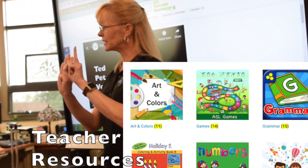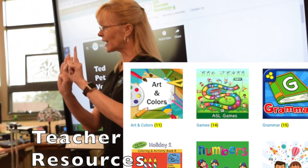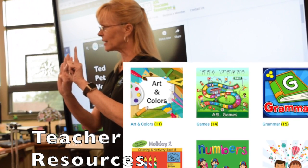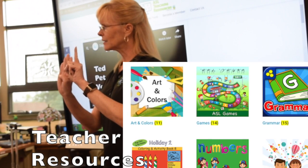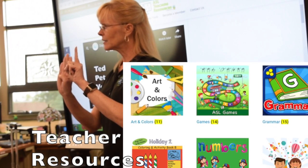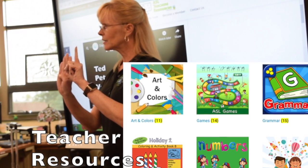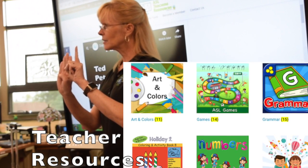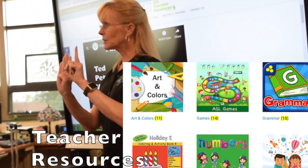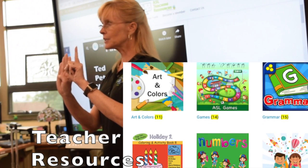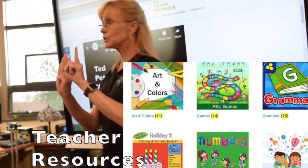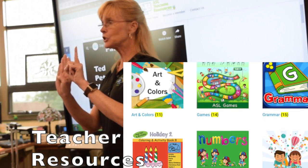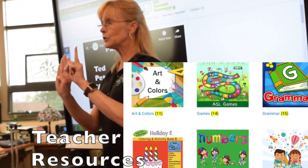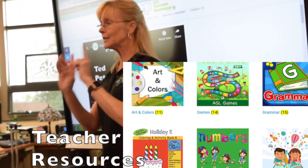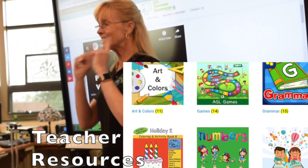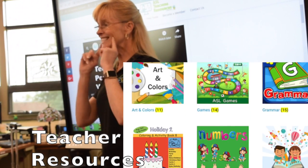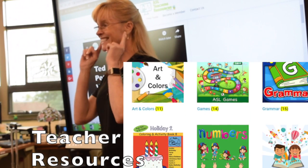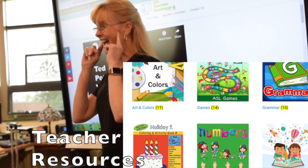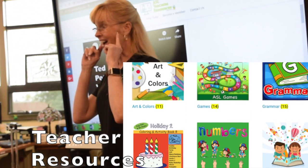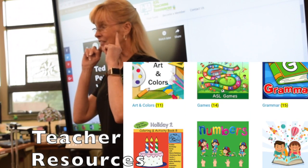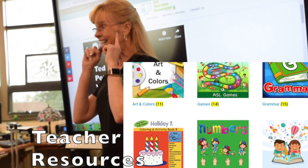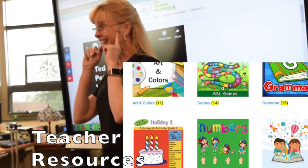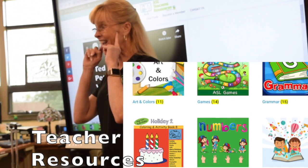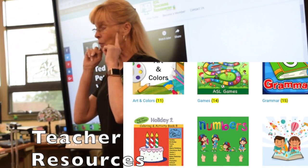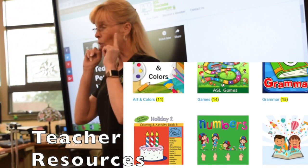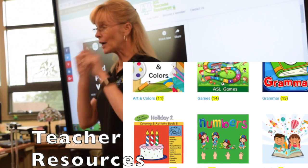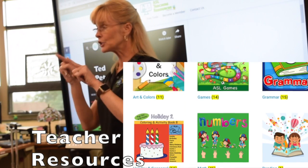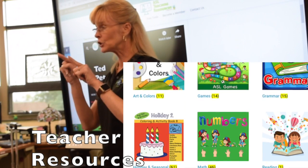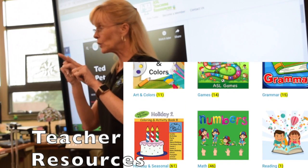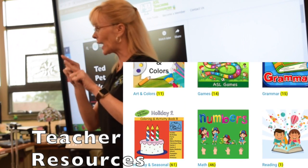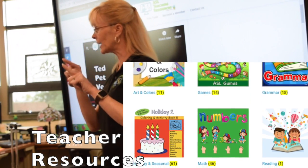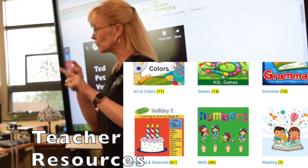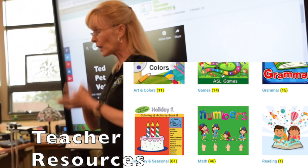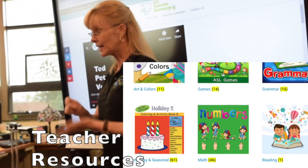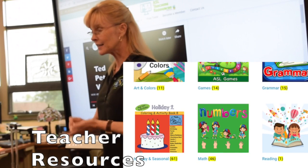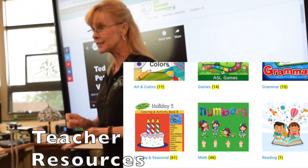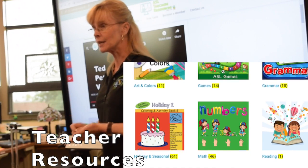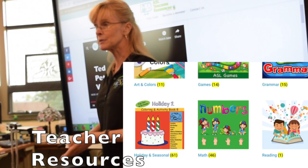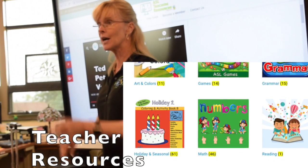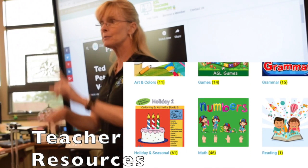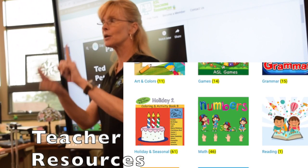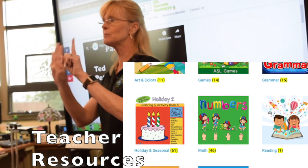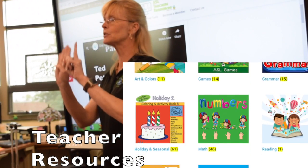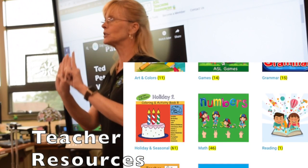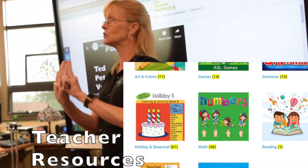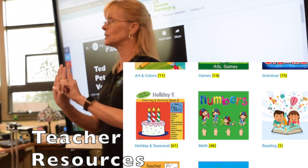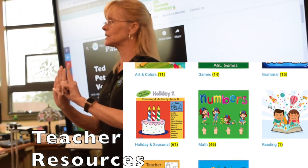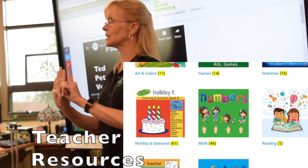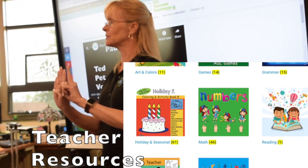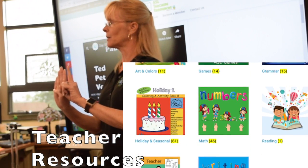that? Because the student is deaf and can't watch you and write at the same time, so I'm just going to do it at the same time for